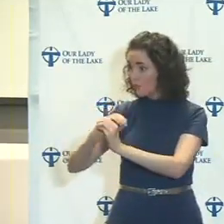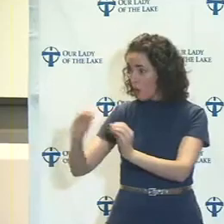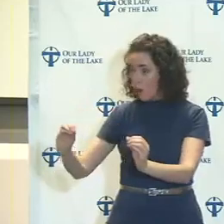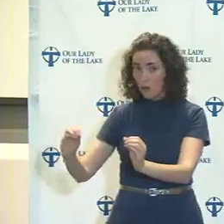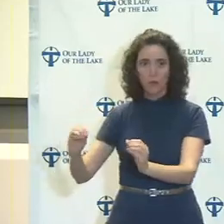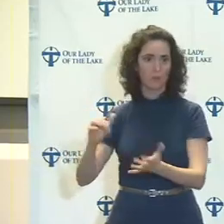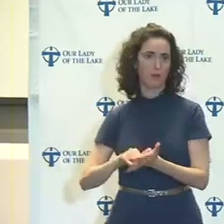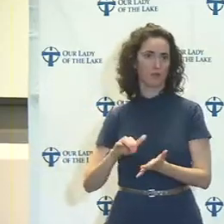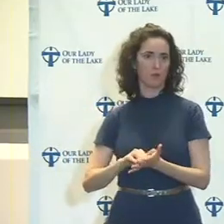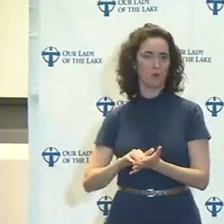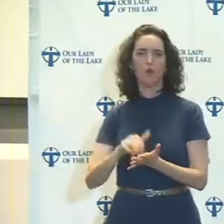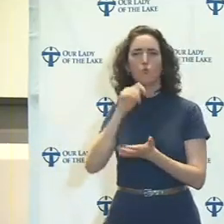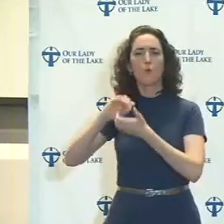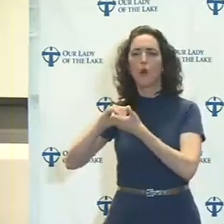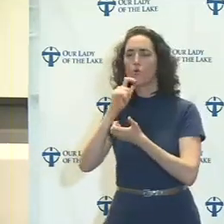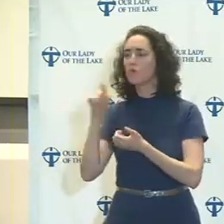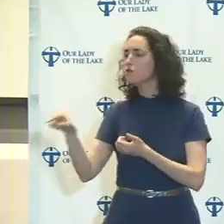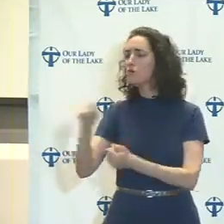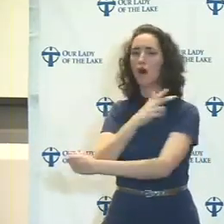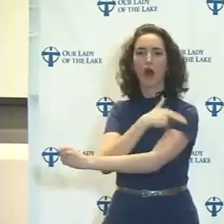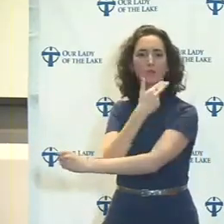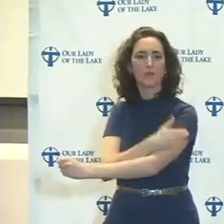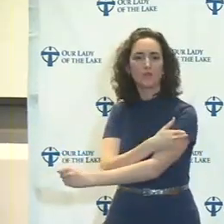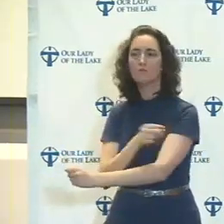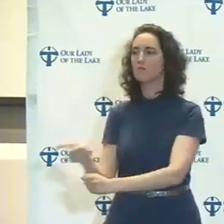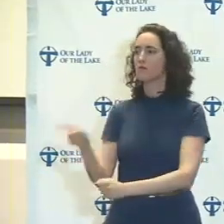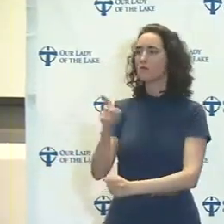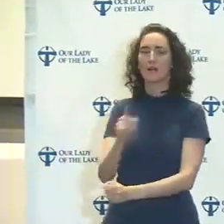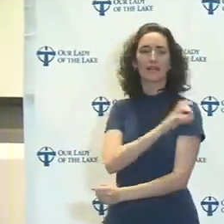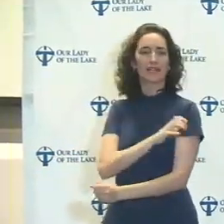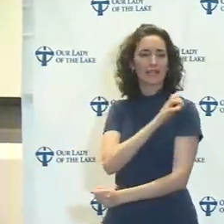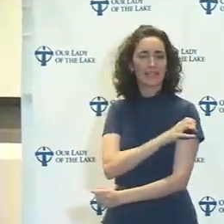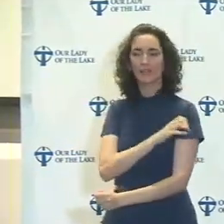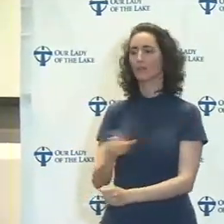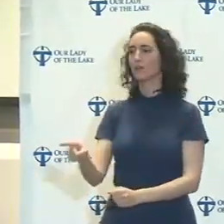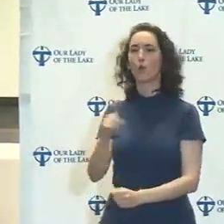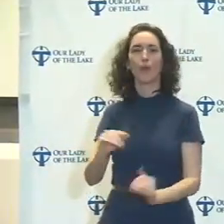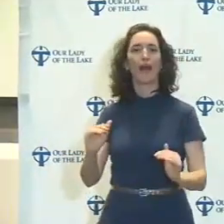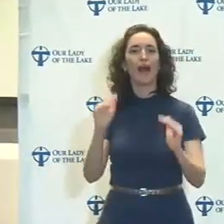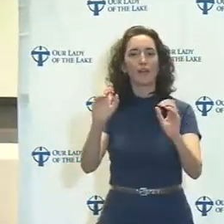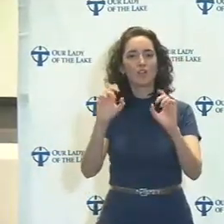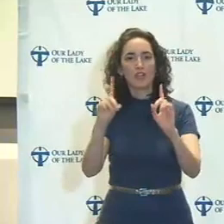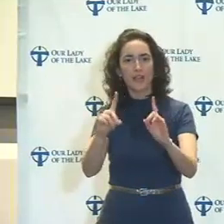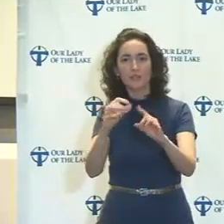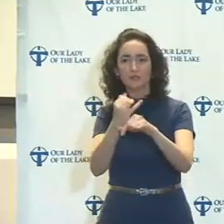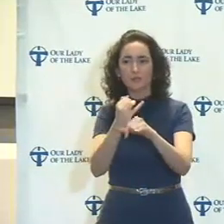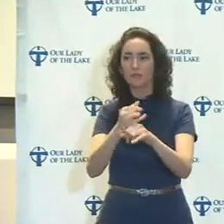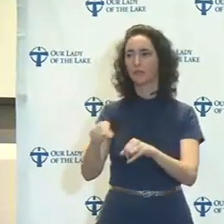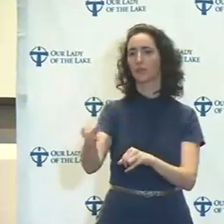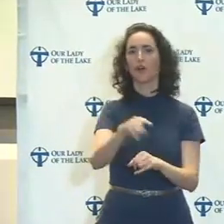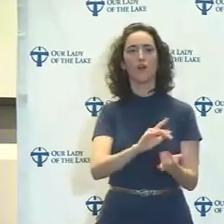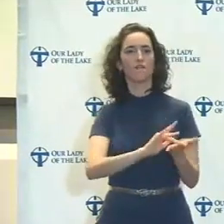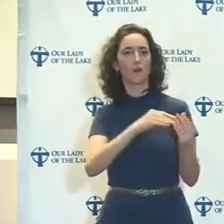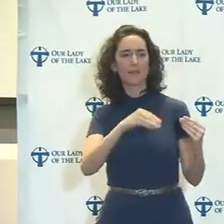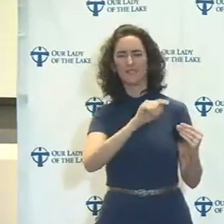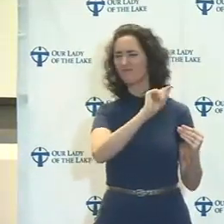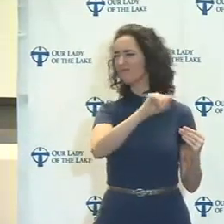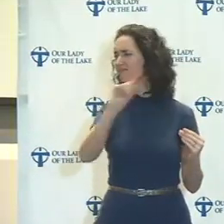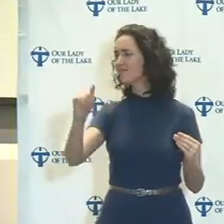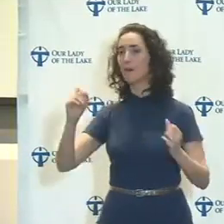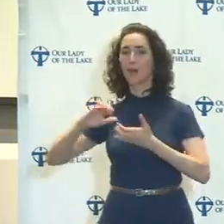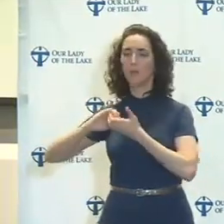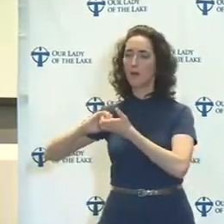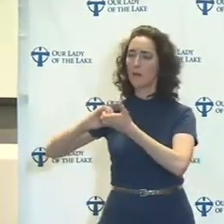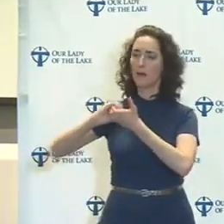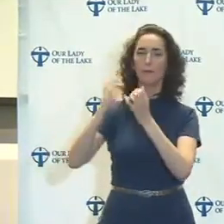hospitals, clinics, higher education institutions, pharmacies, and a lot of other partners as